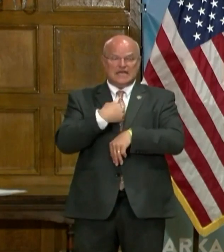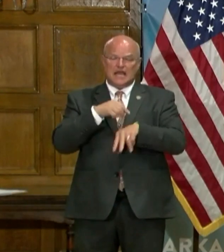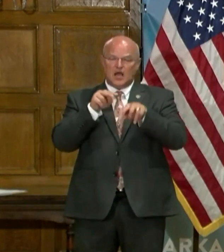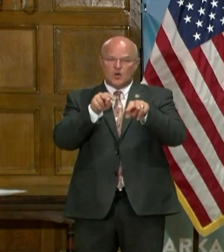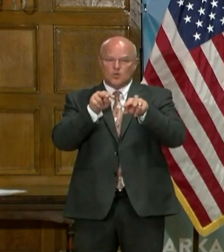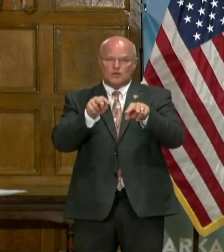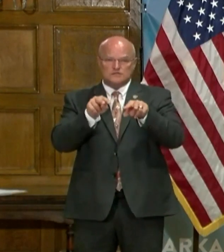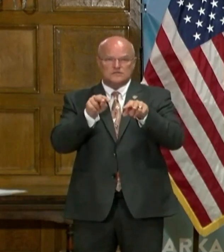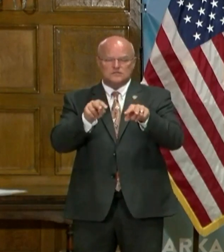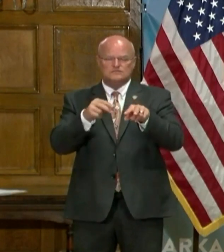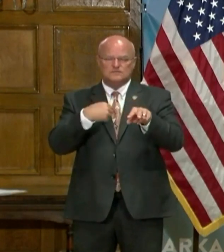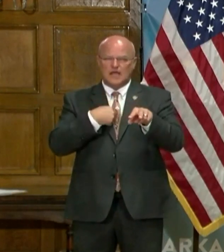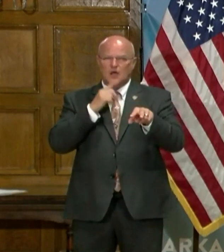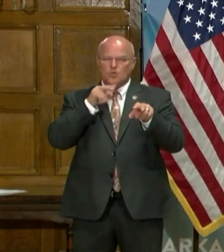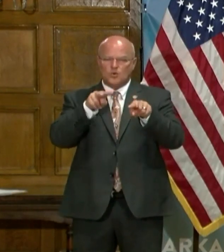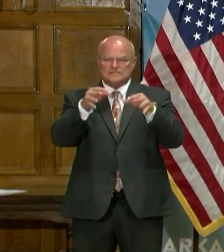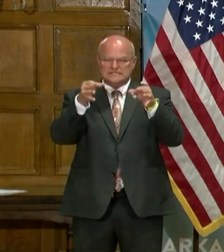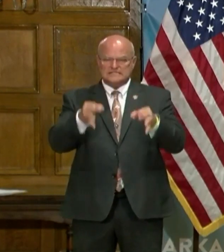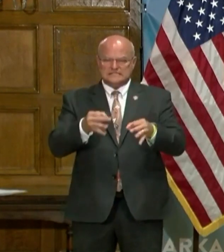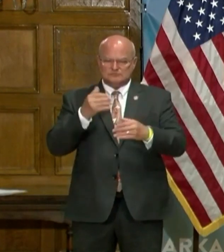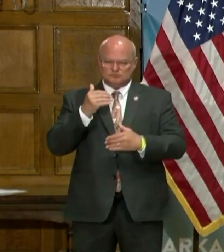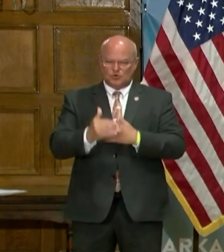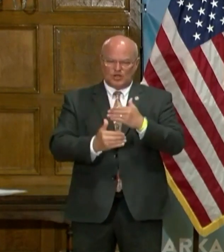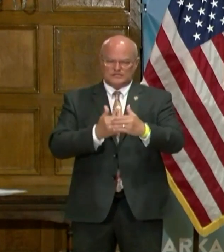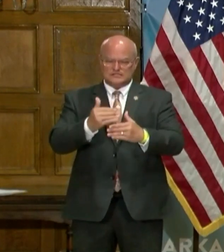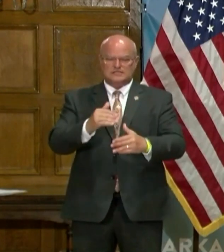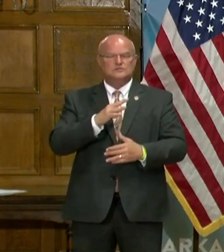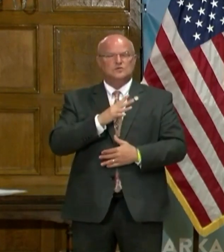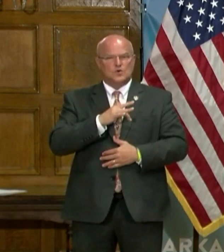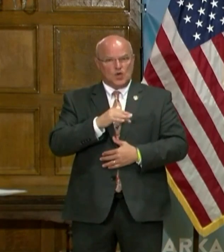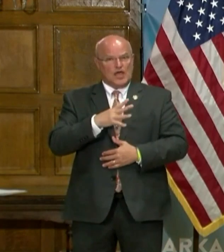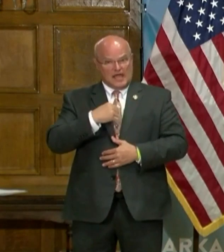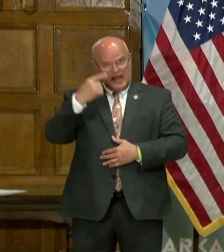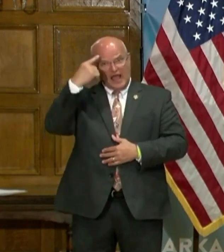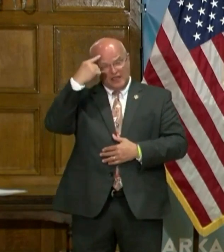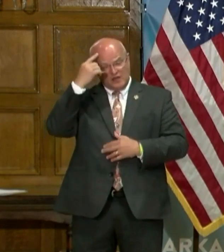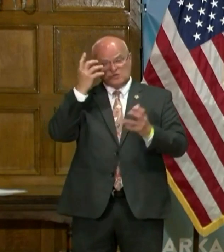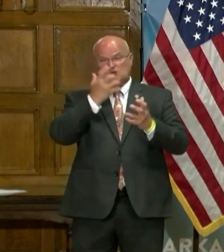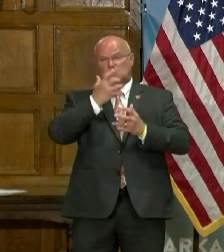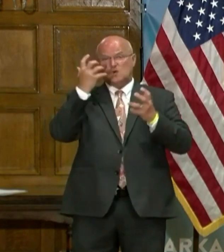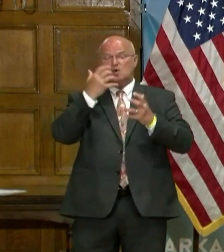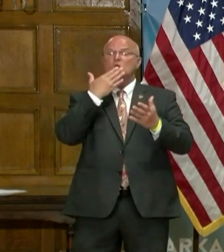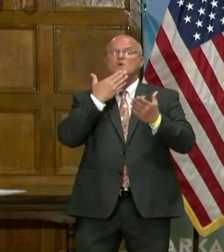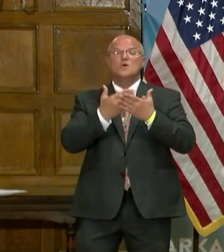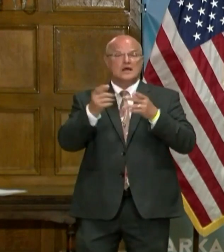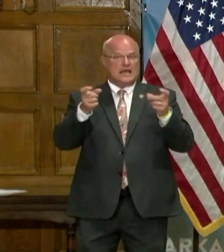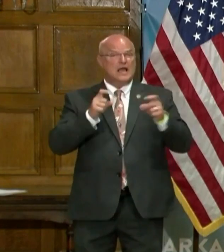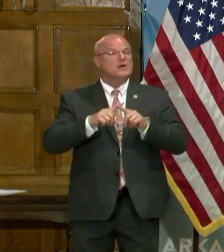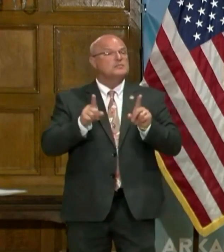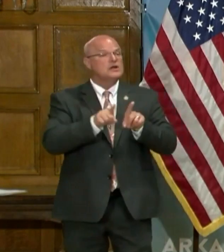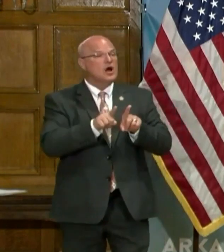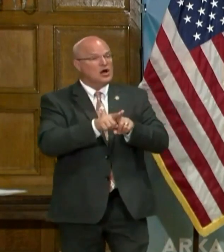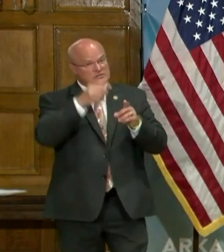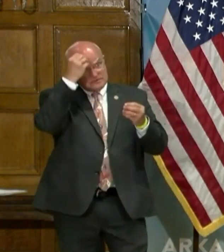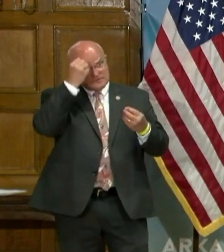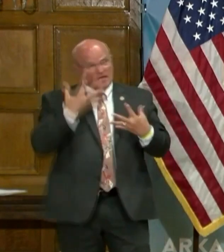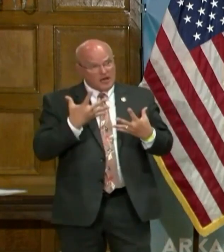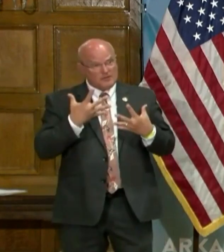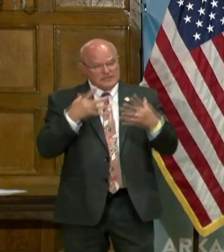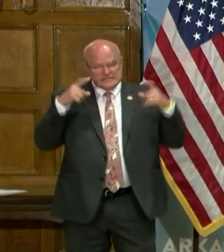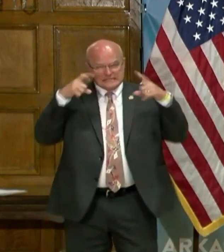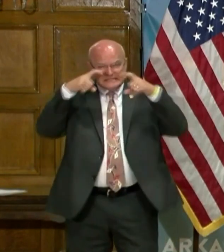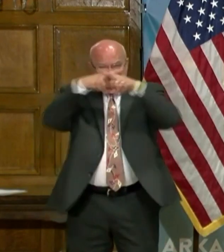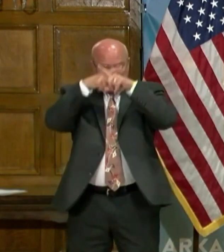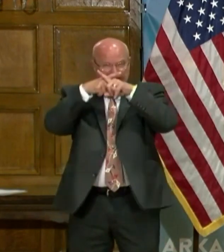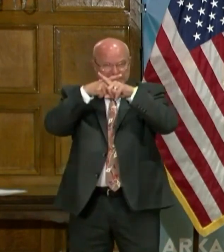watched it very closely. I watched the decision-making process, and I thought it was very, very well handled, but it also taught me the